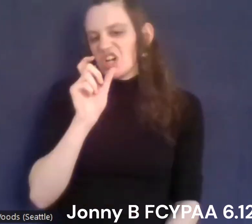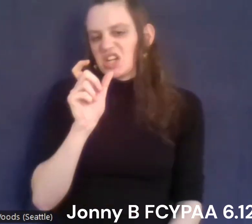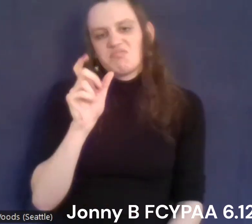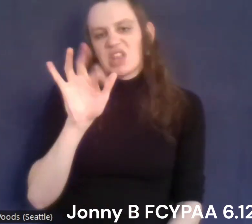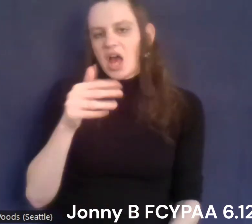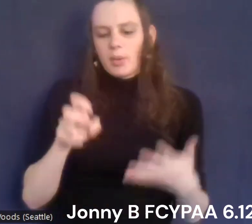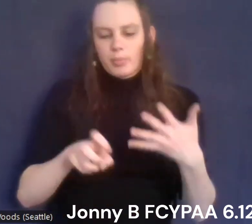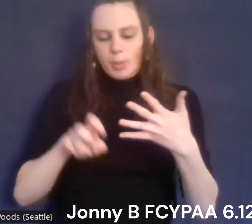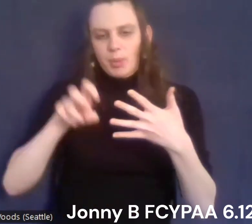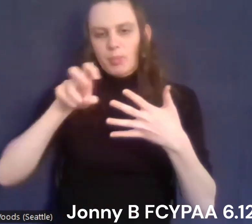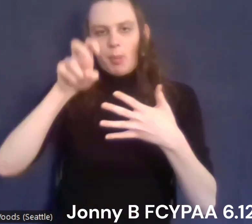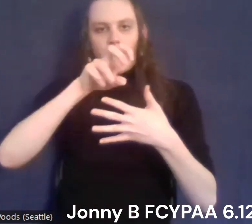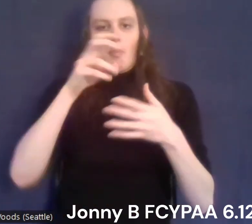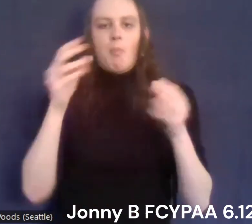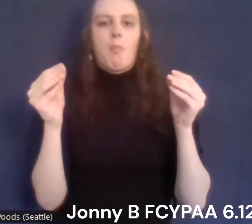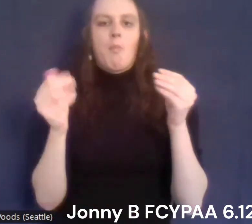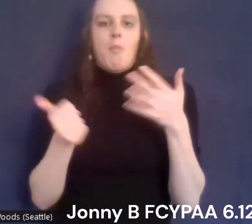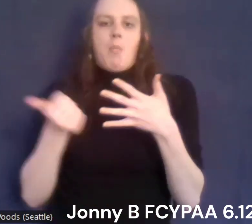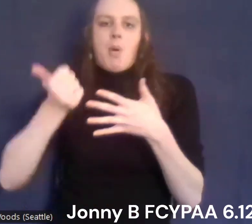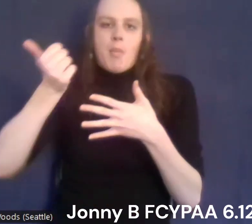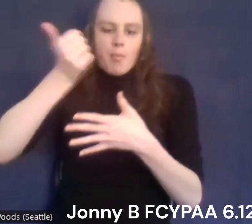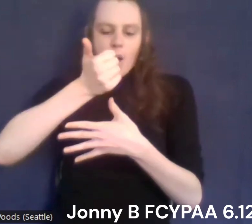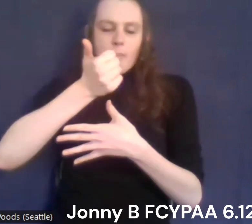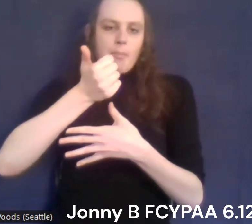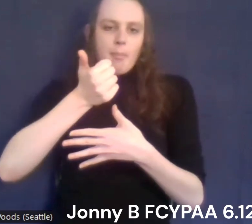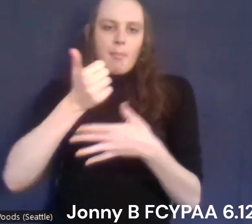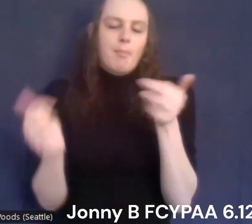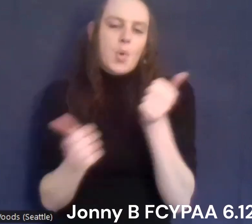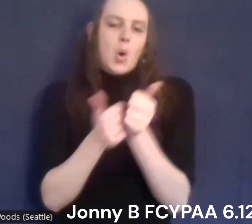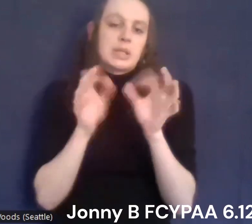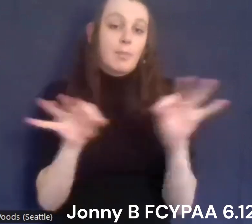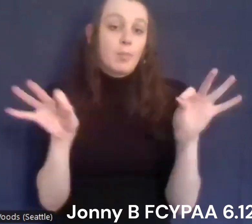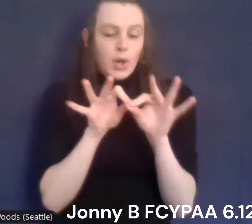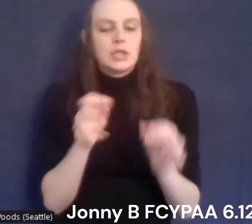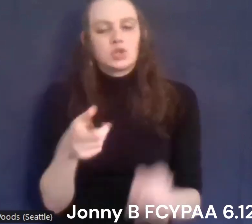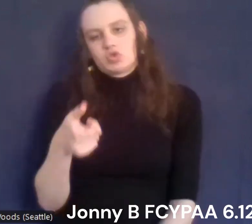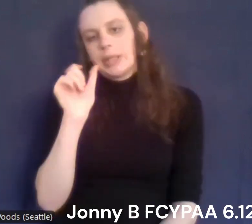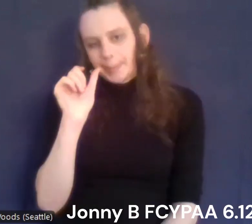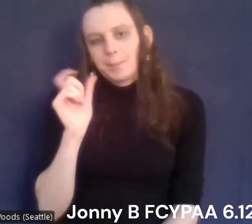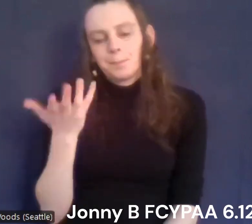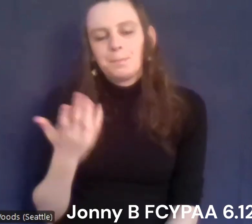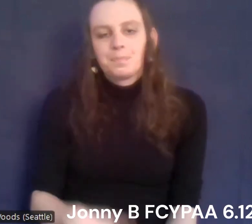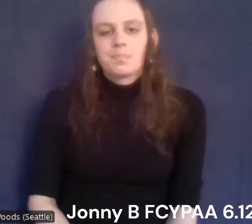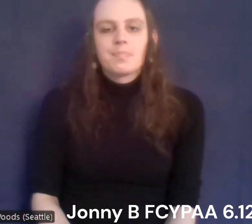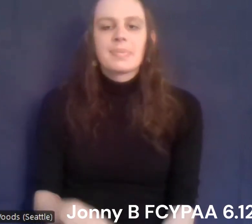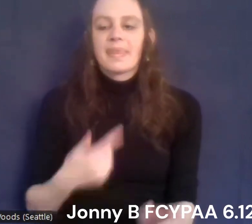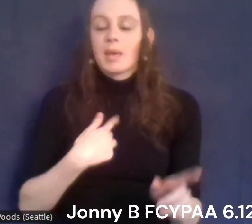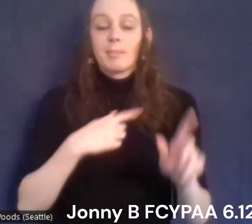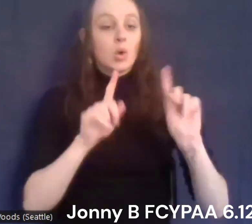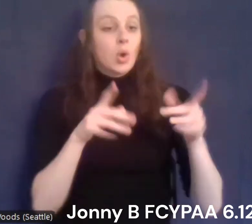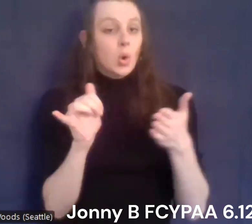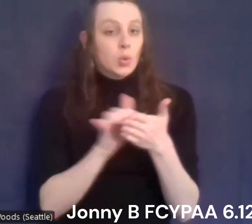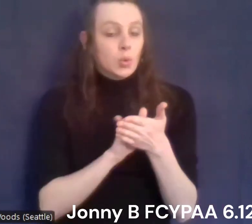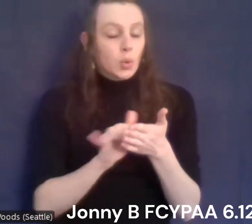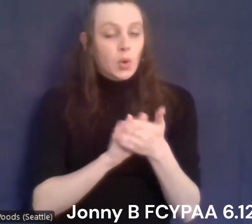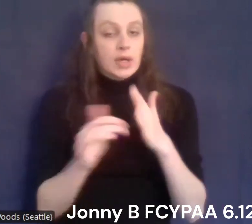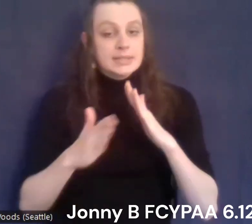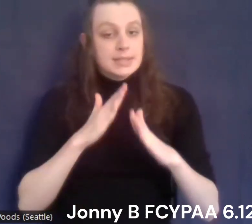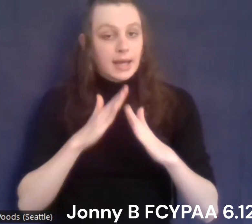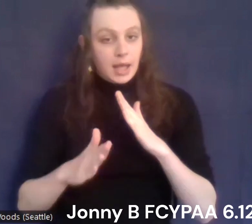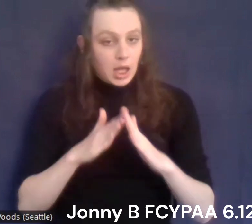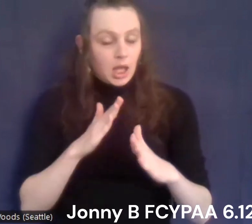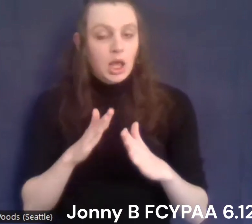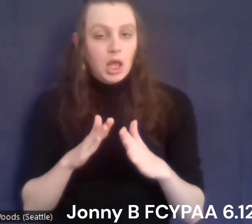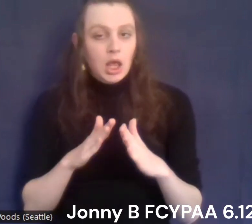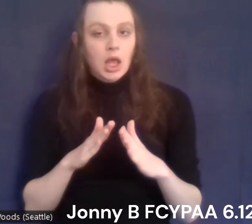be more and more of the number one thing in my life. And when I went to New York City, now I was